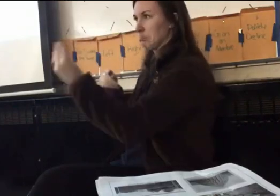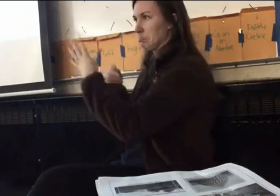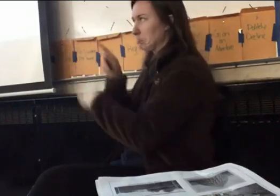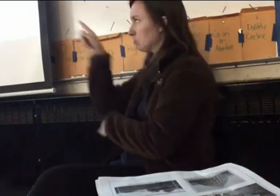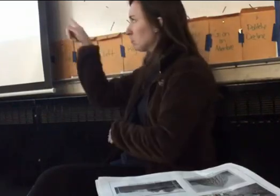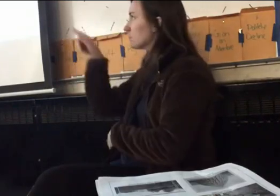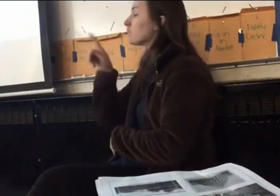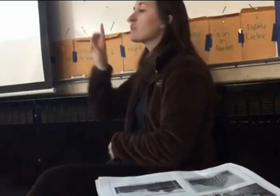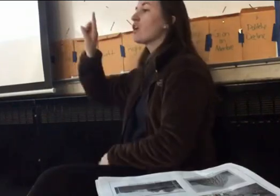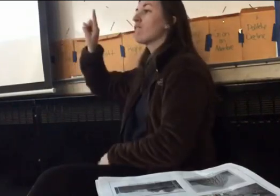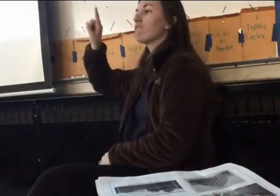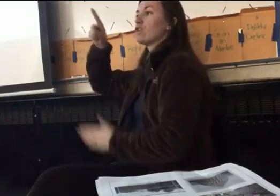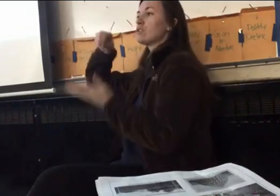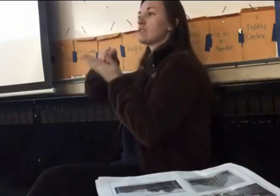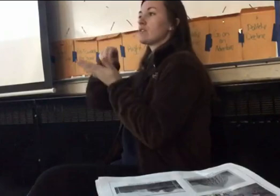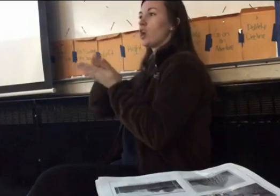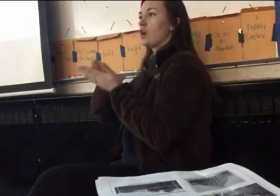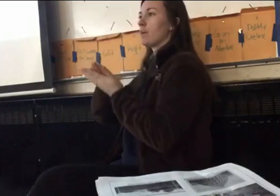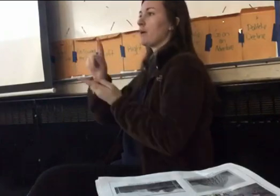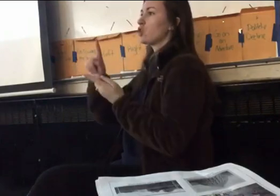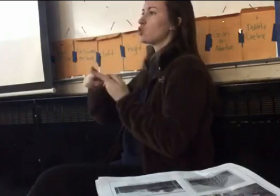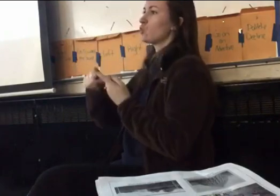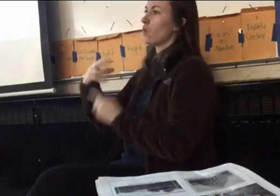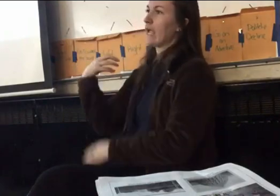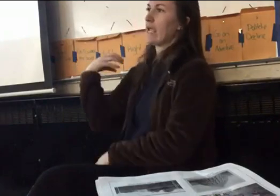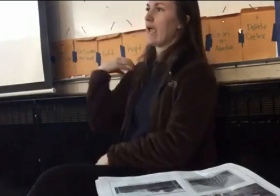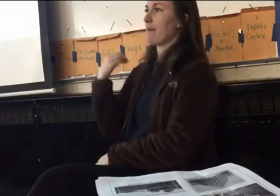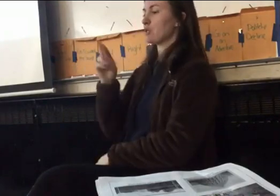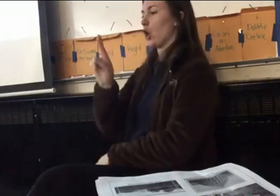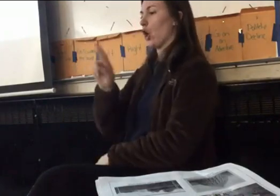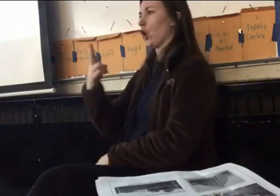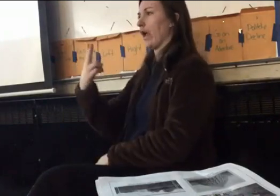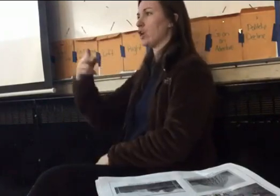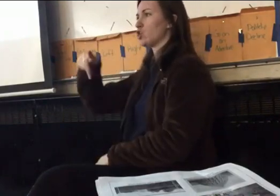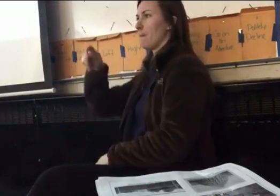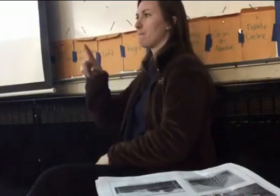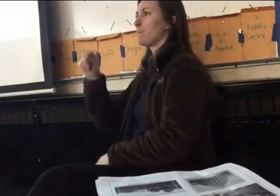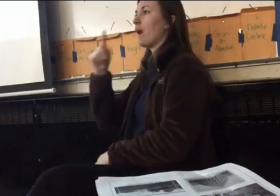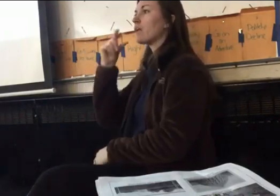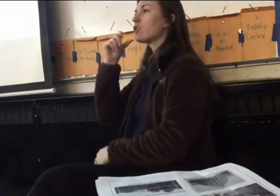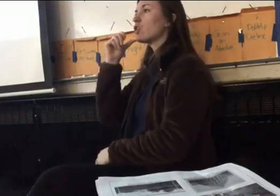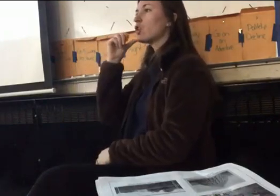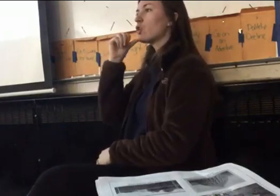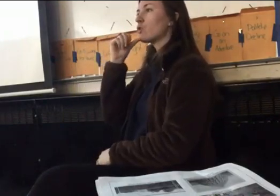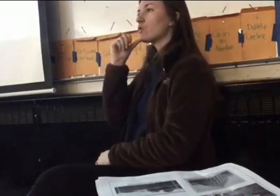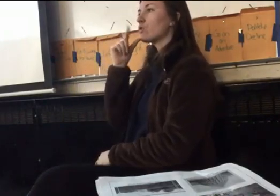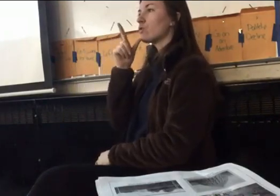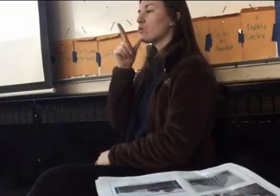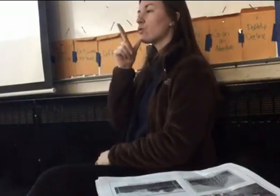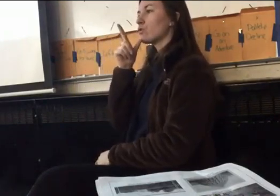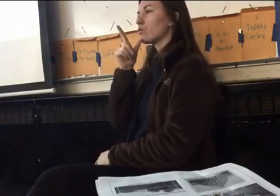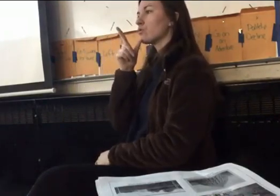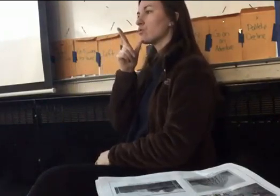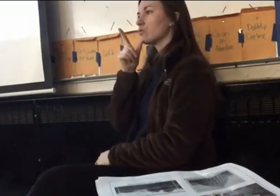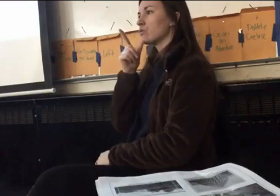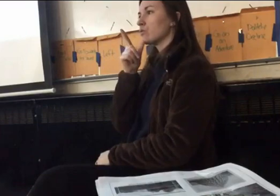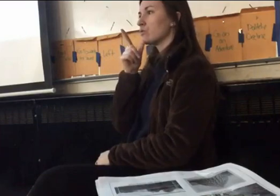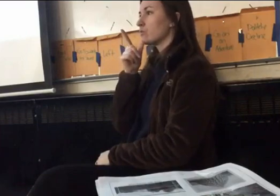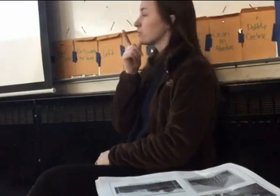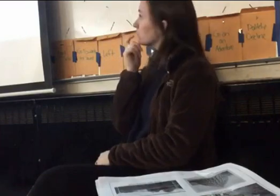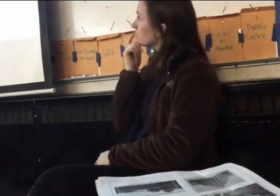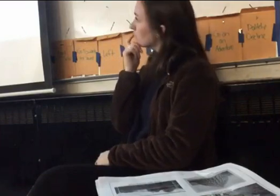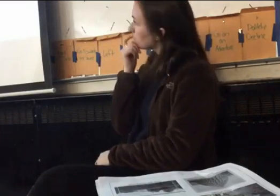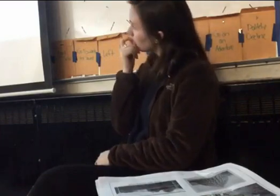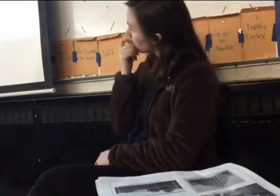is your first document. To Captain R.H. Pratt, the superintendent of this school, is due the credit of conceiving and, so far